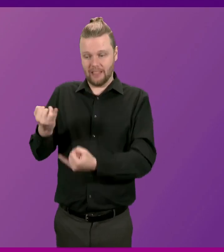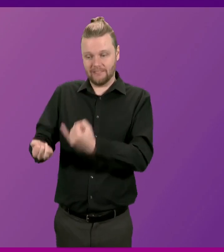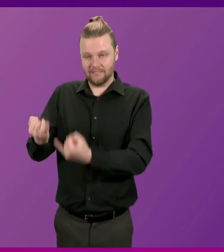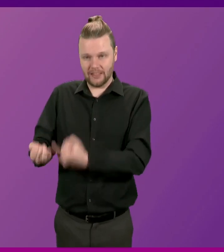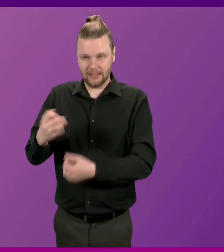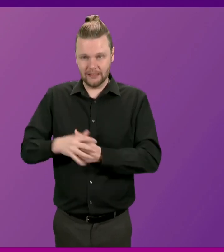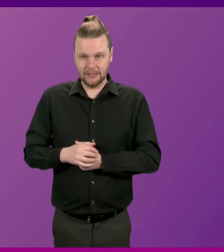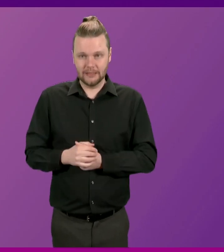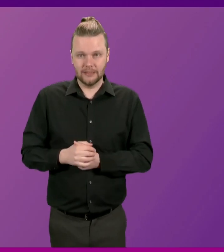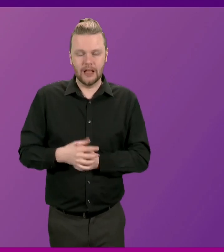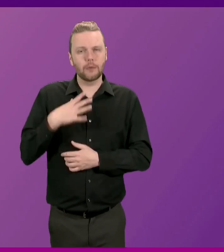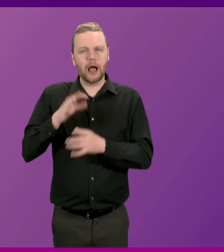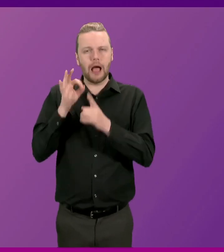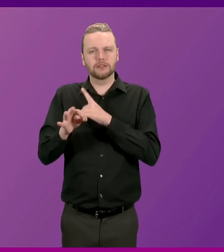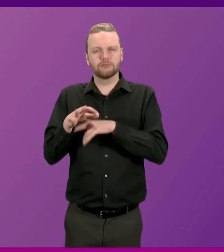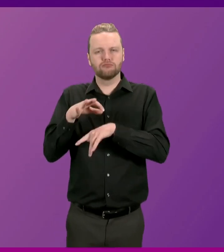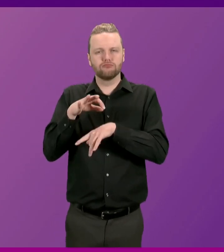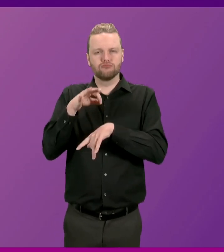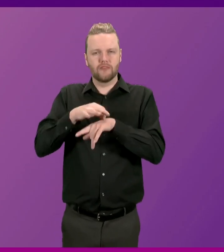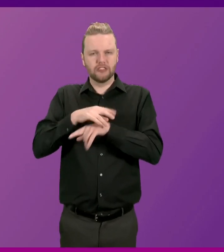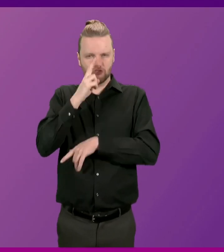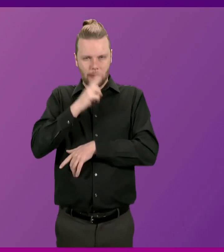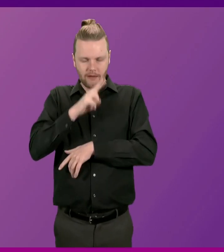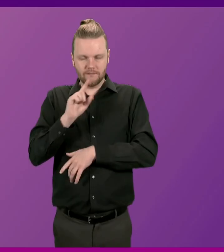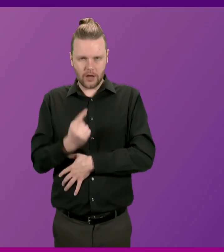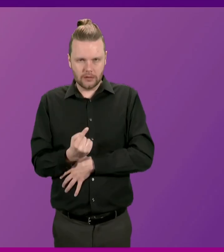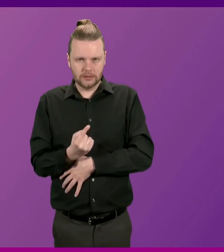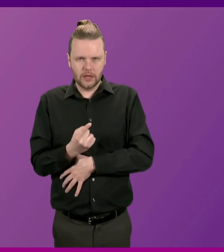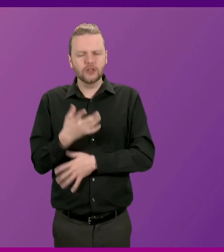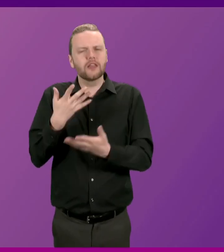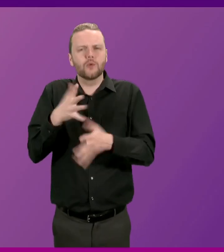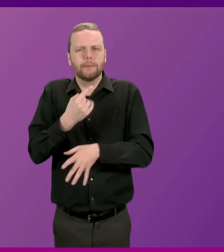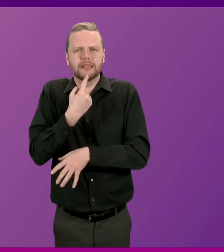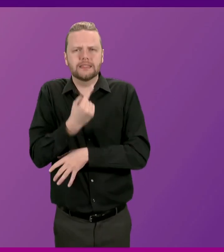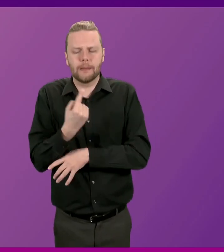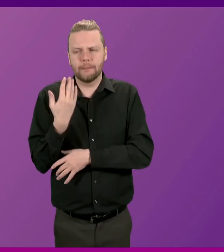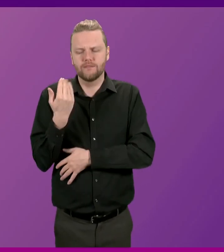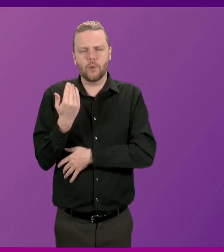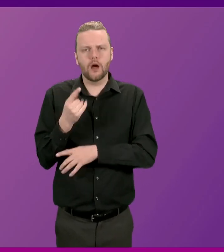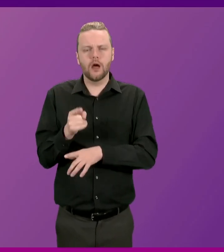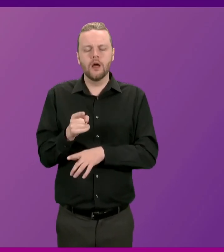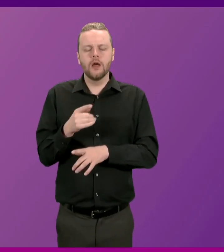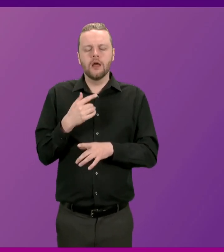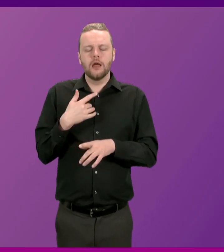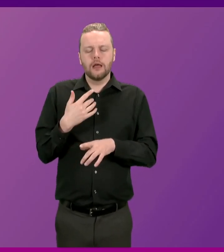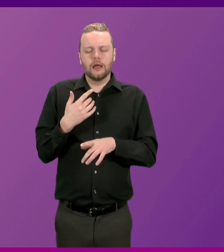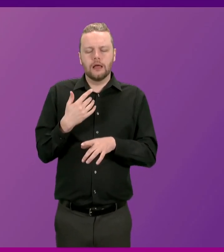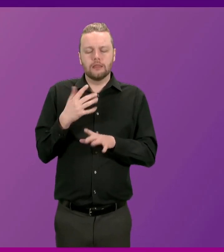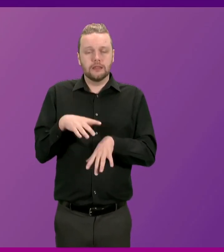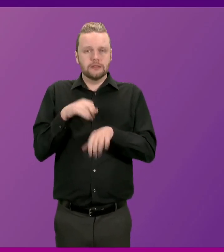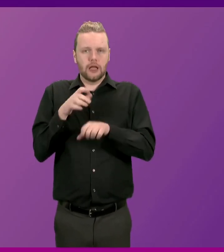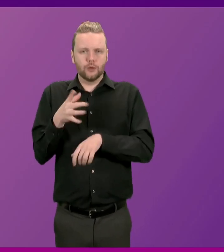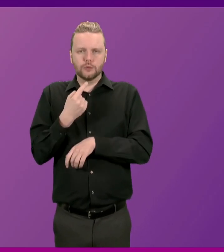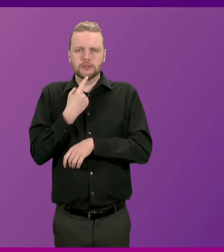Professor Jimna, I want to go to you first because you'd mentioned earlier on in the beginning to say